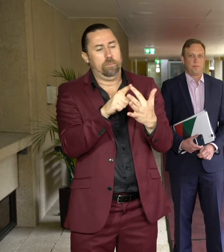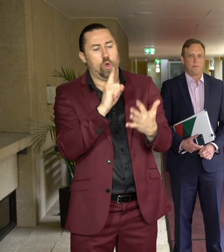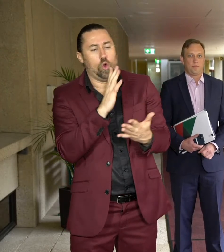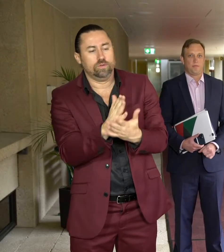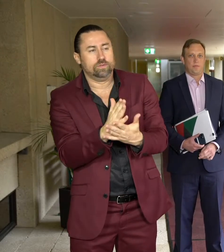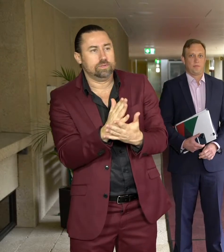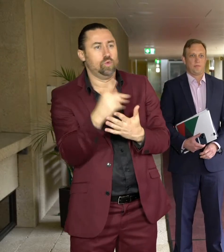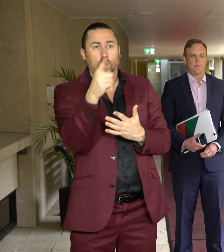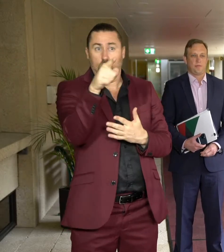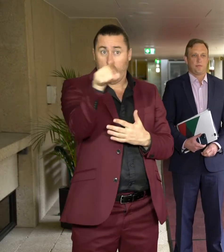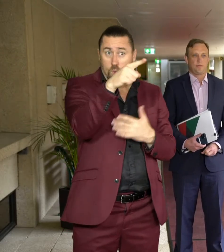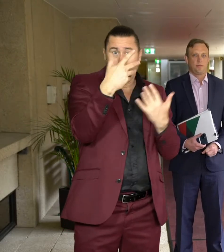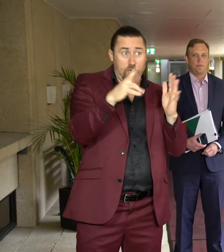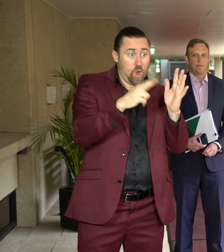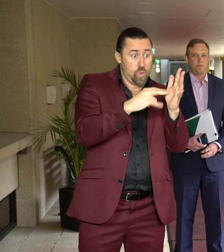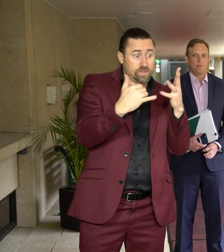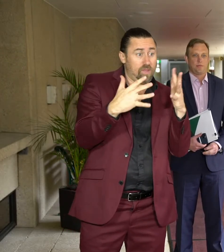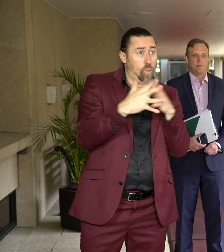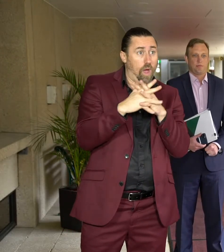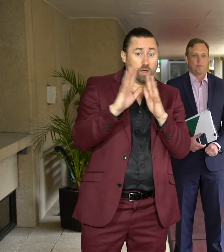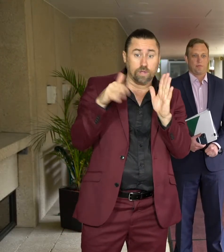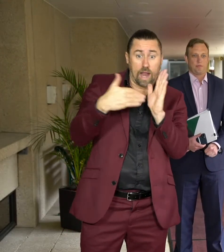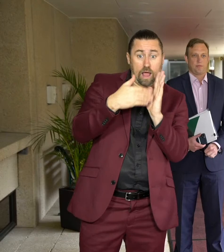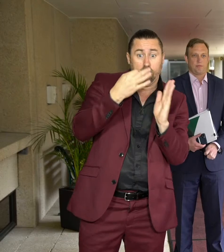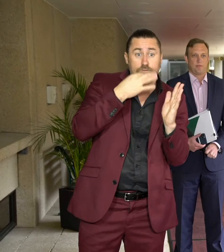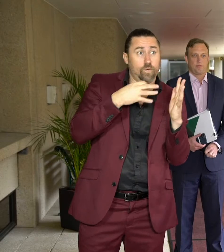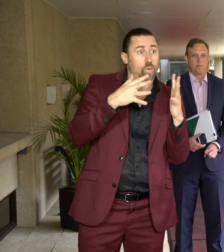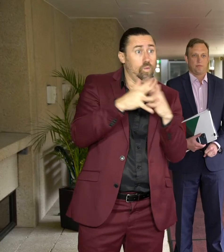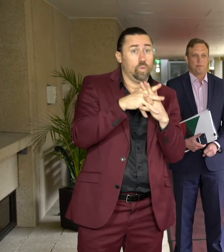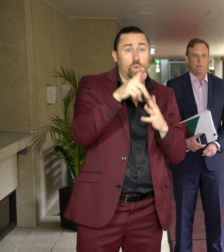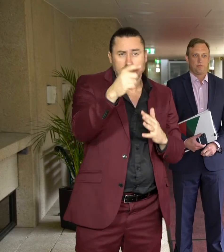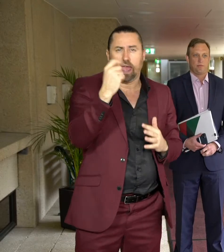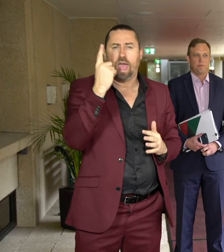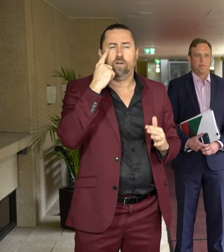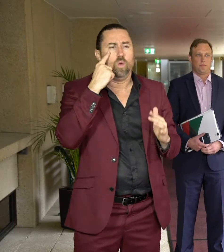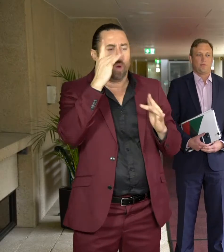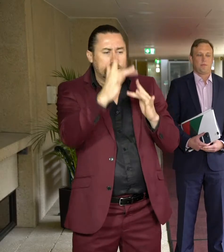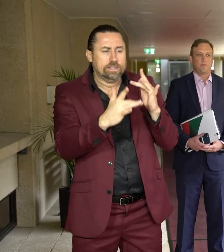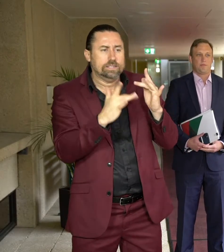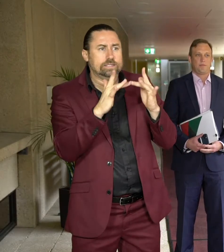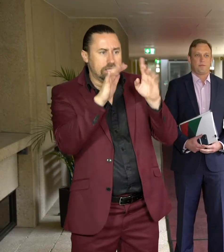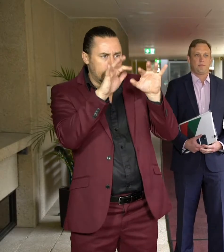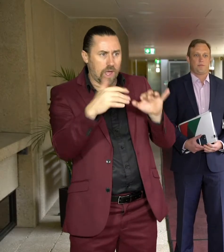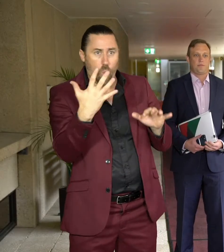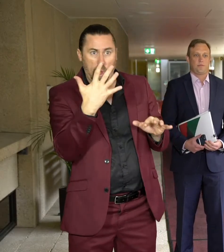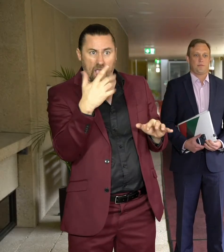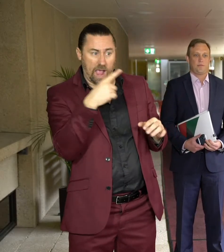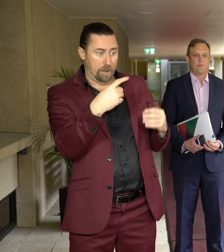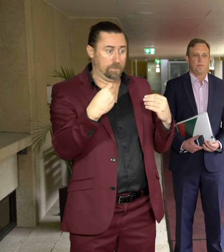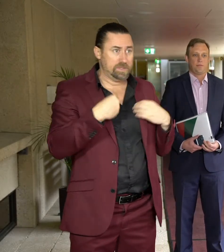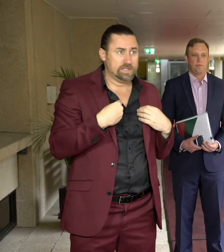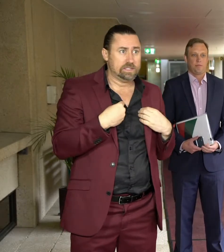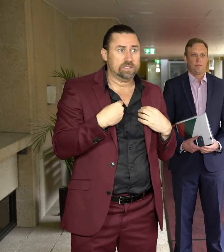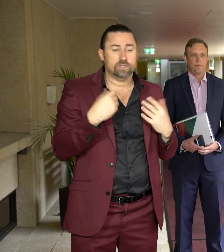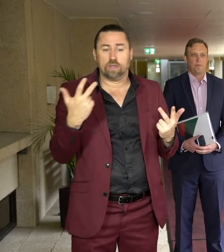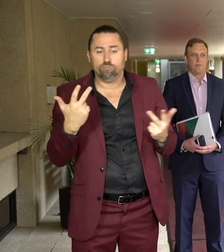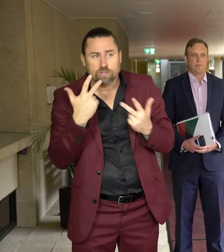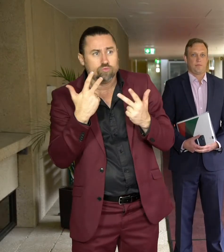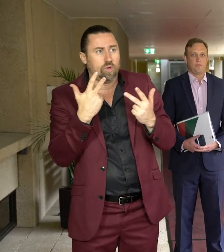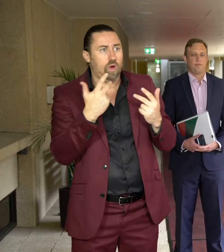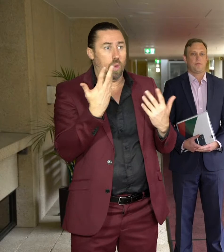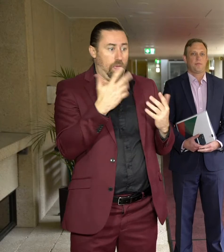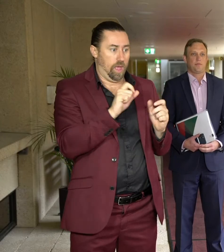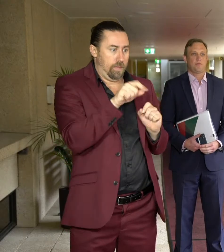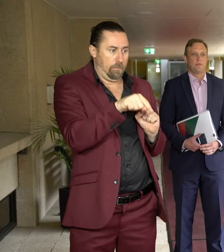South Wales in the last couple of weeks, keep checking the website for exposure sites, because we are continuing to see